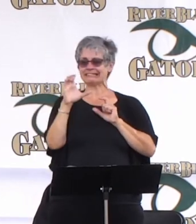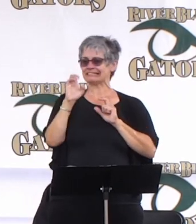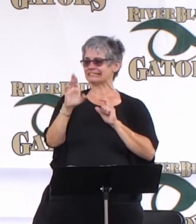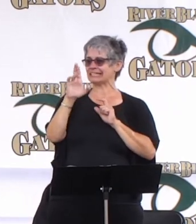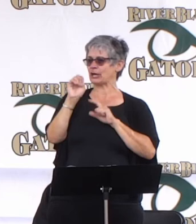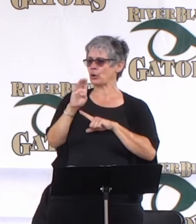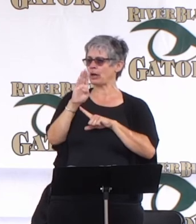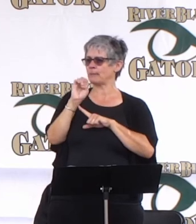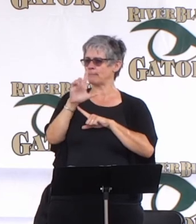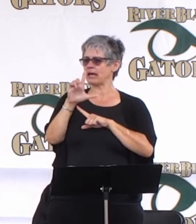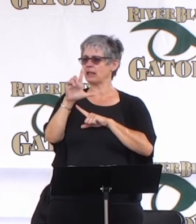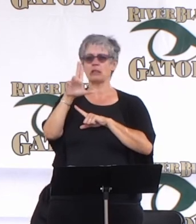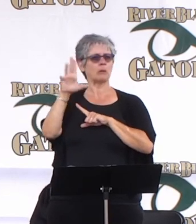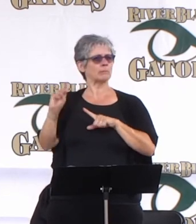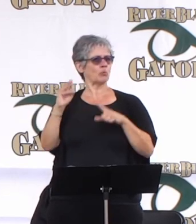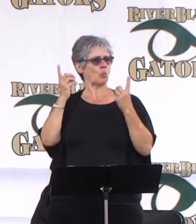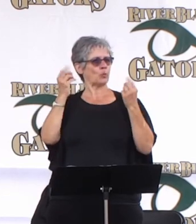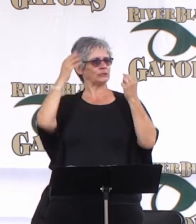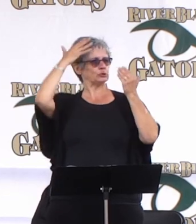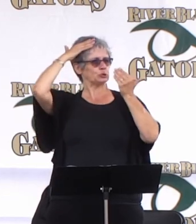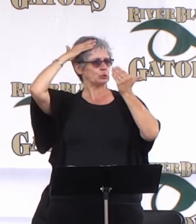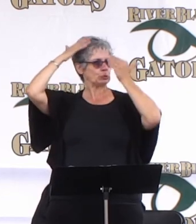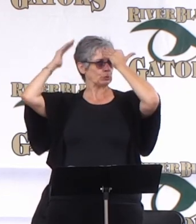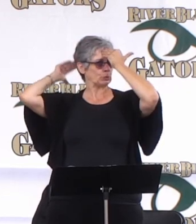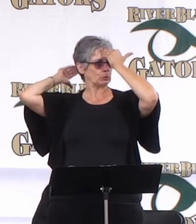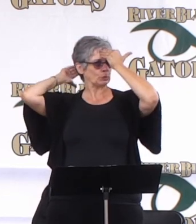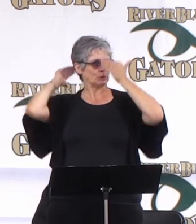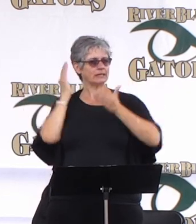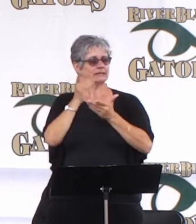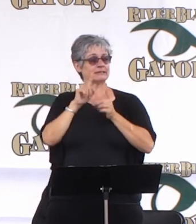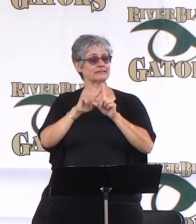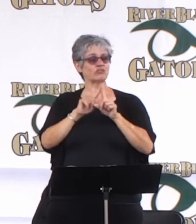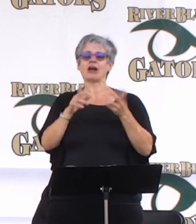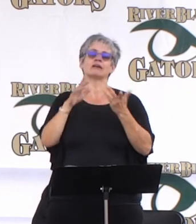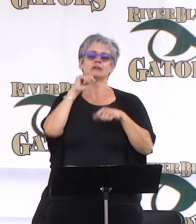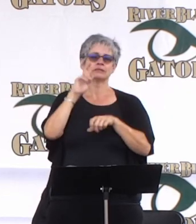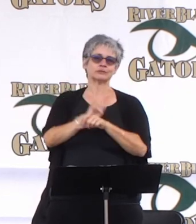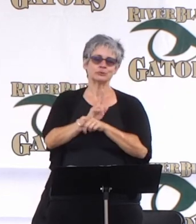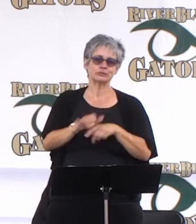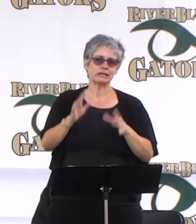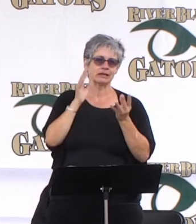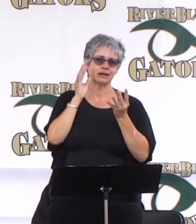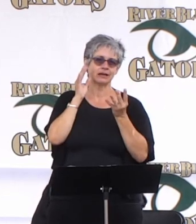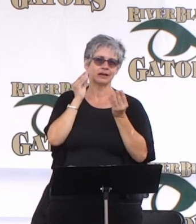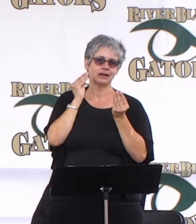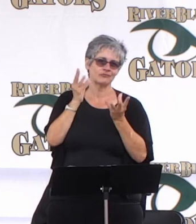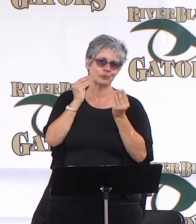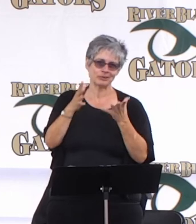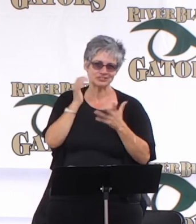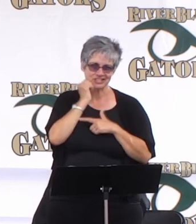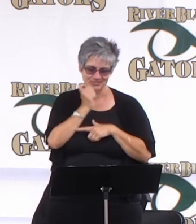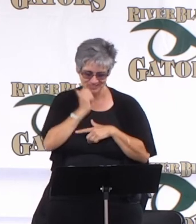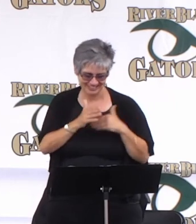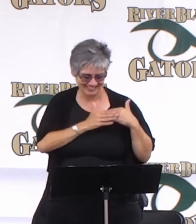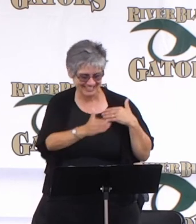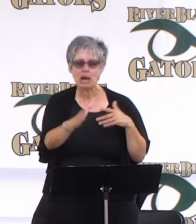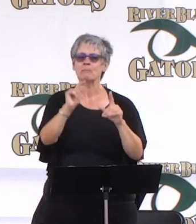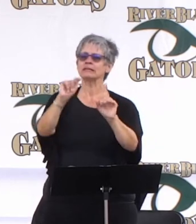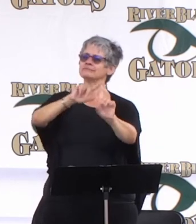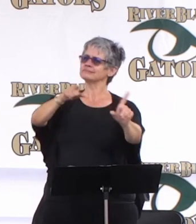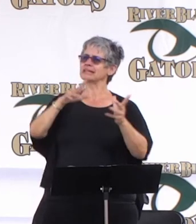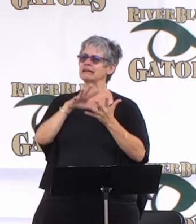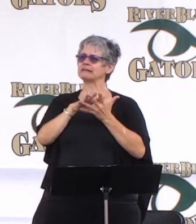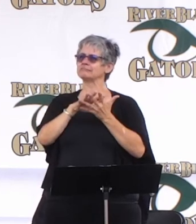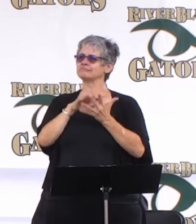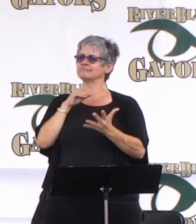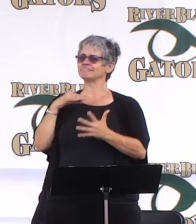This may not be true for everyone, and our experiences and takeaways may be different, but I believe high school is what you make of it. What you put in is what you get out, like many things in